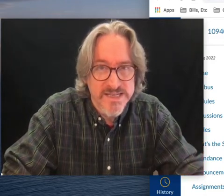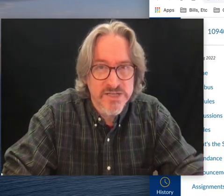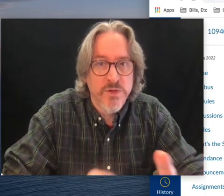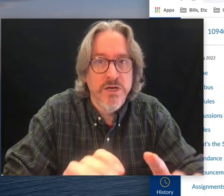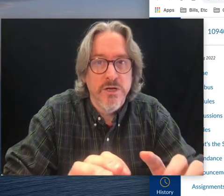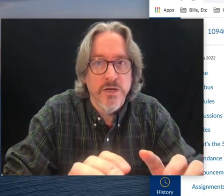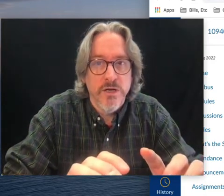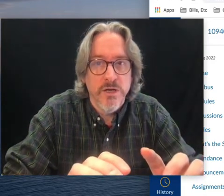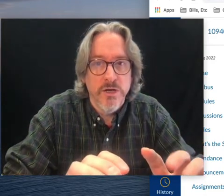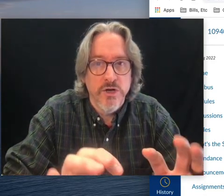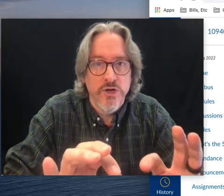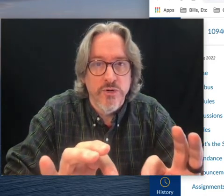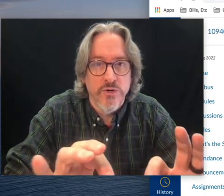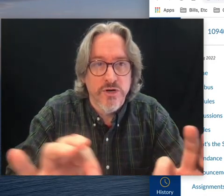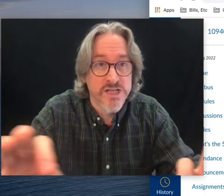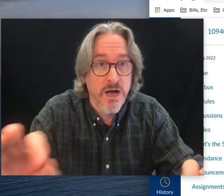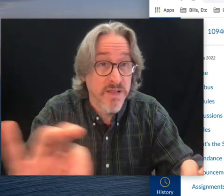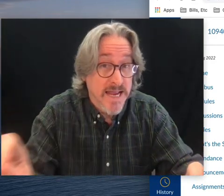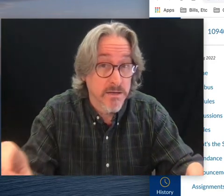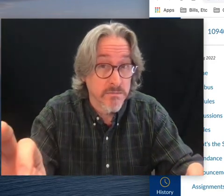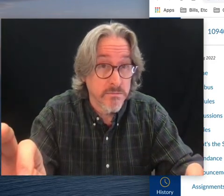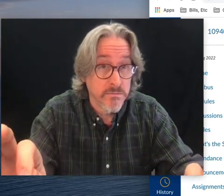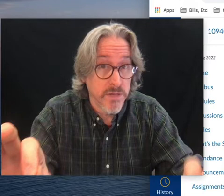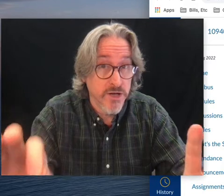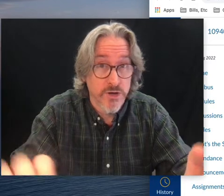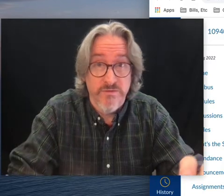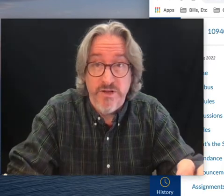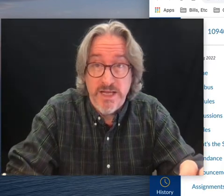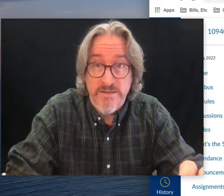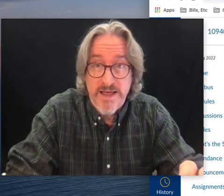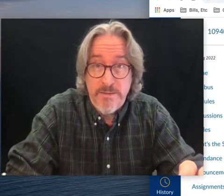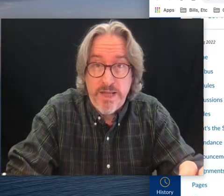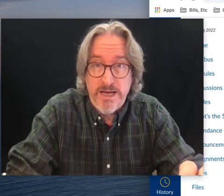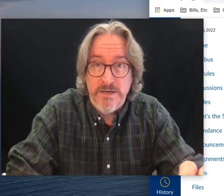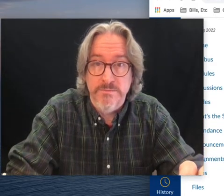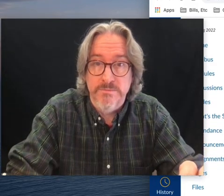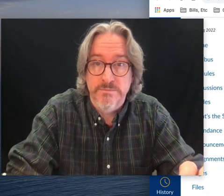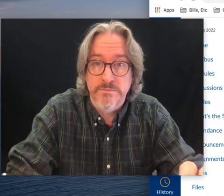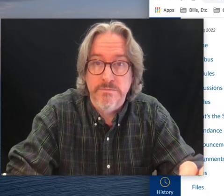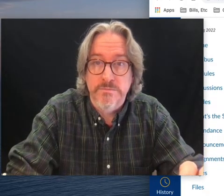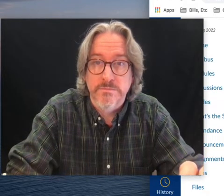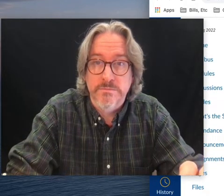this next one, there's a blank and you're going to fill in that blank.